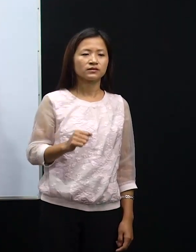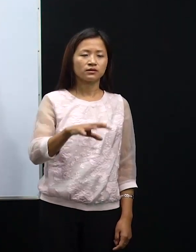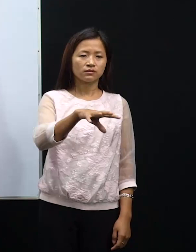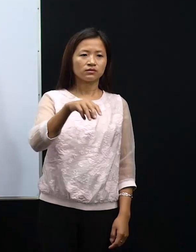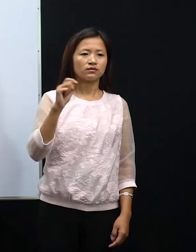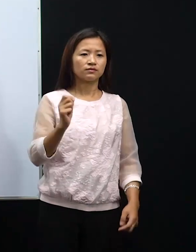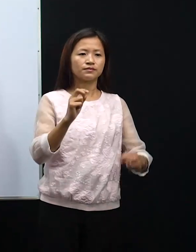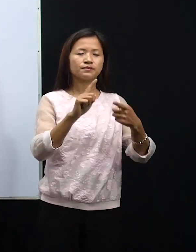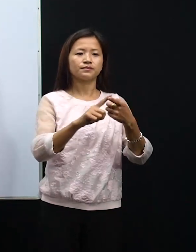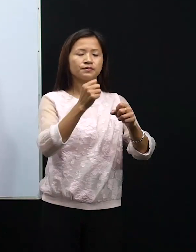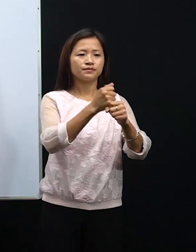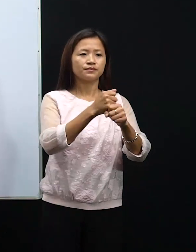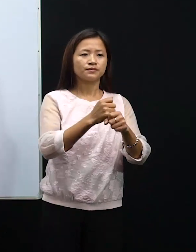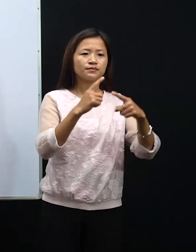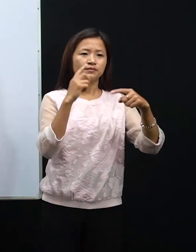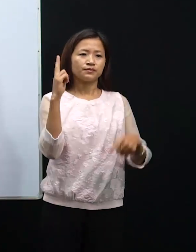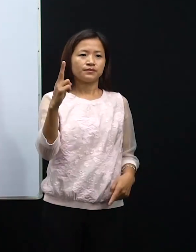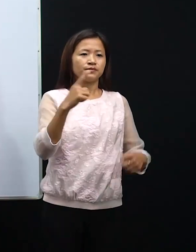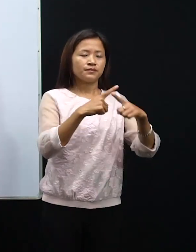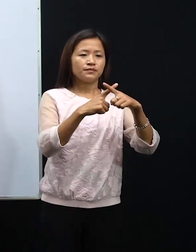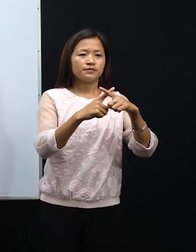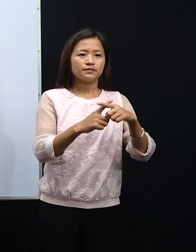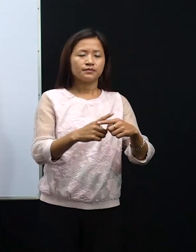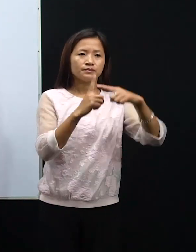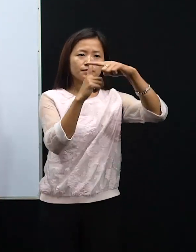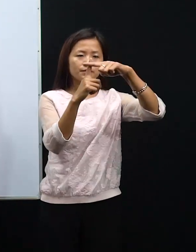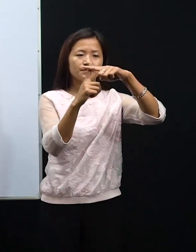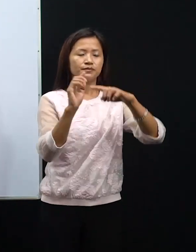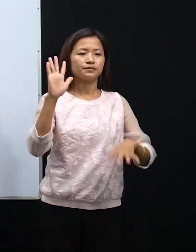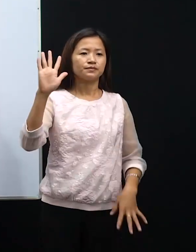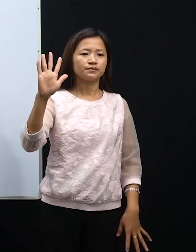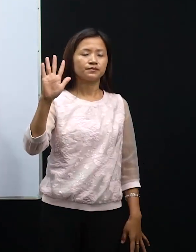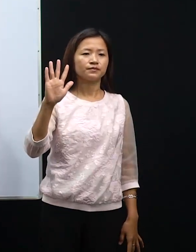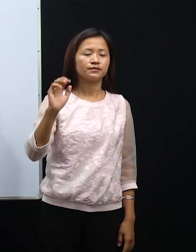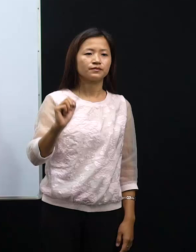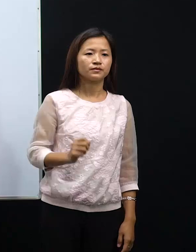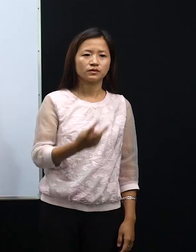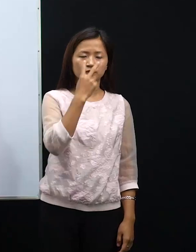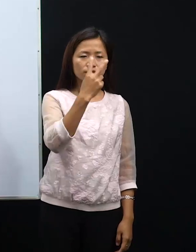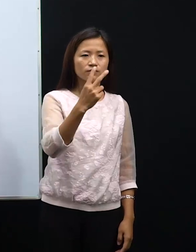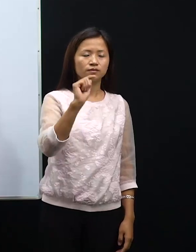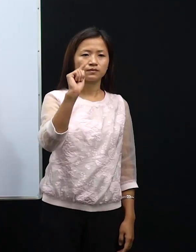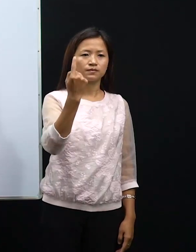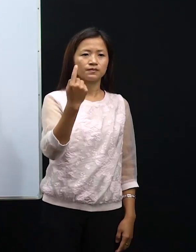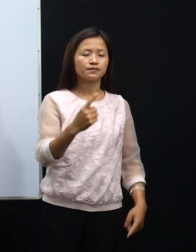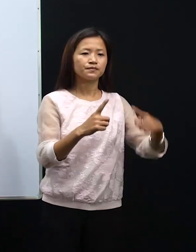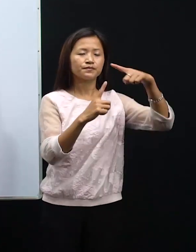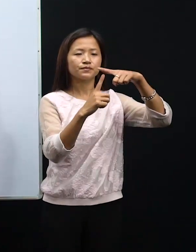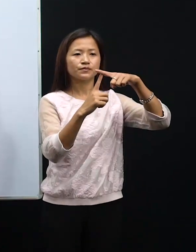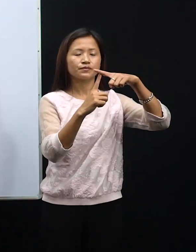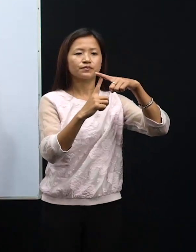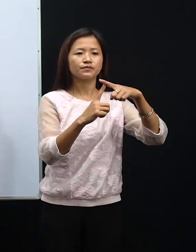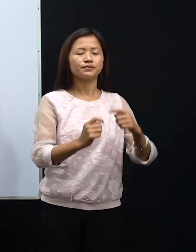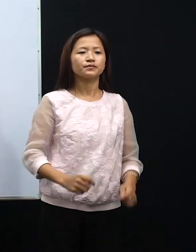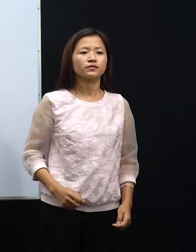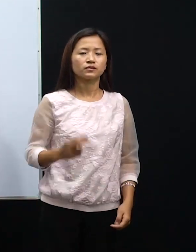same example of 2x plus 5. If you look at the first term, you will see the factors